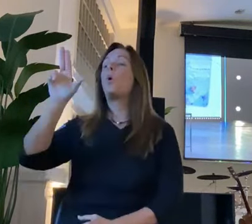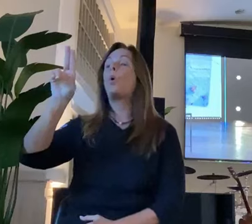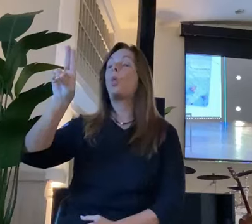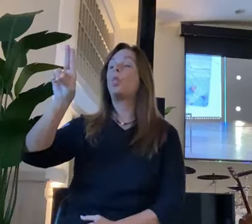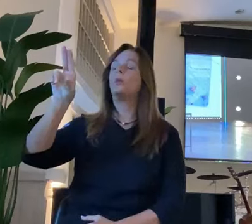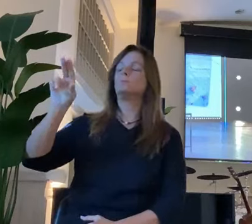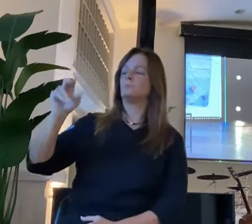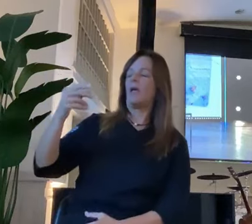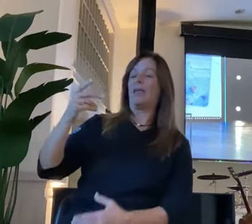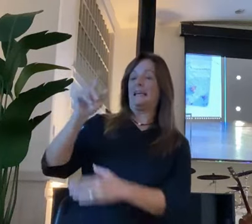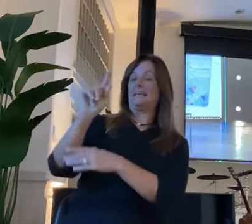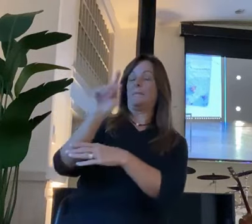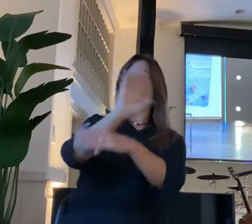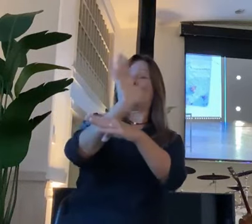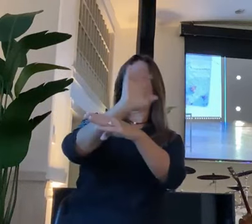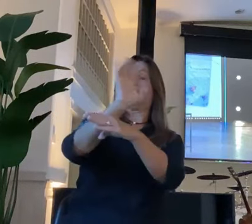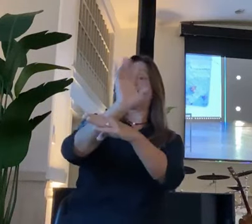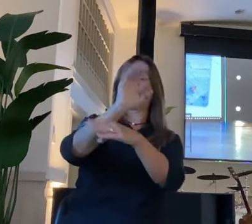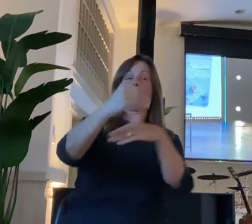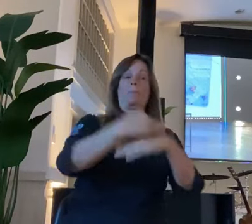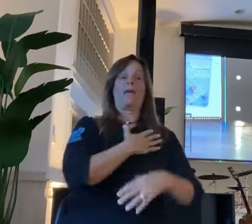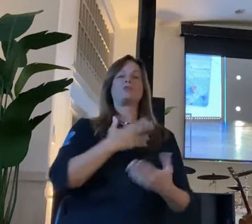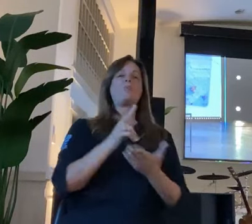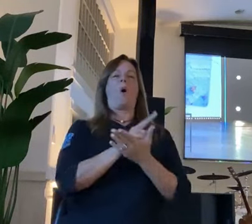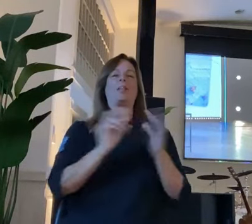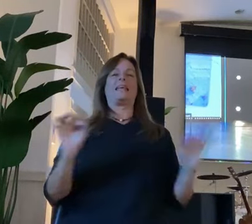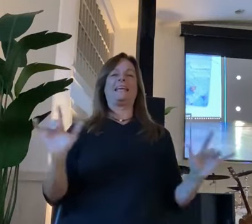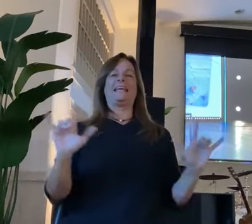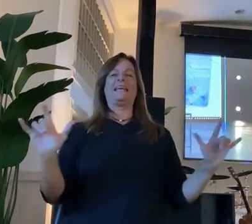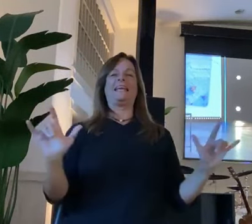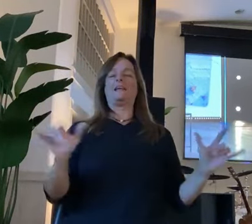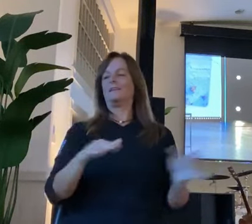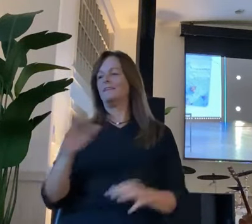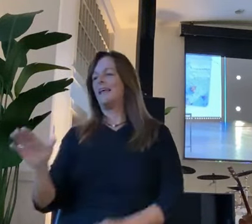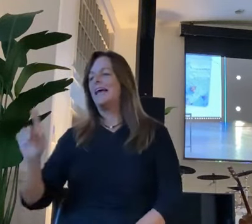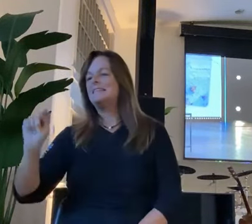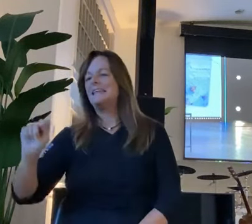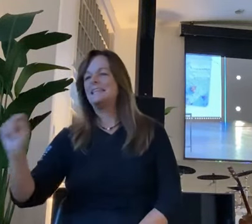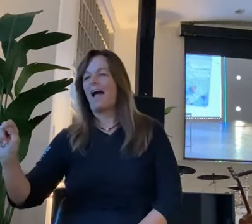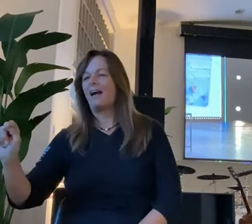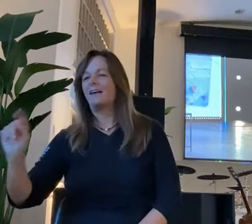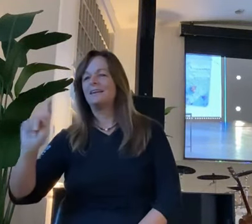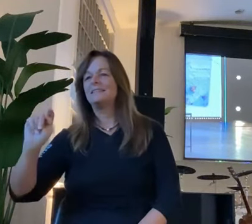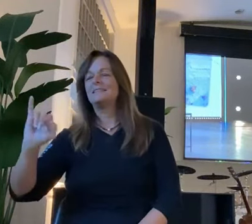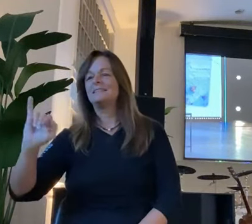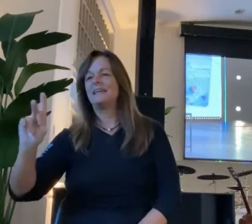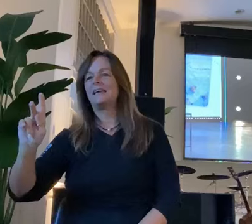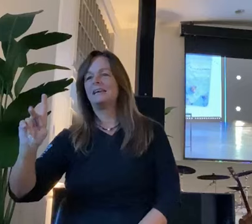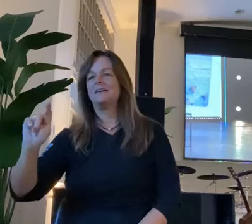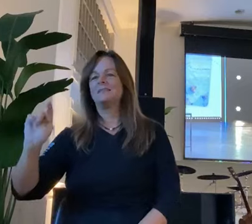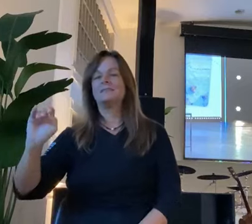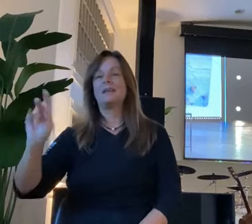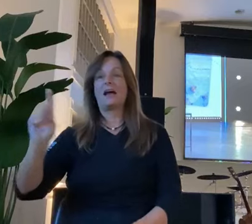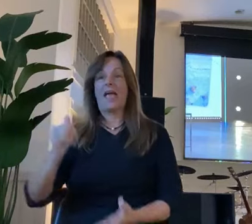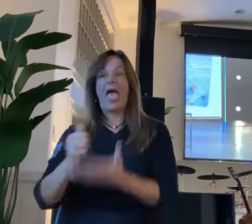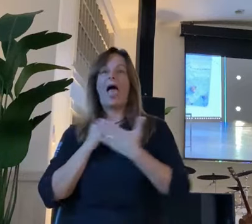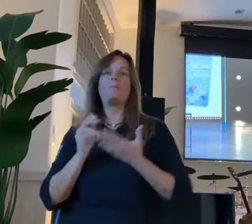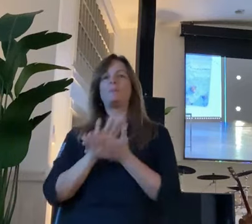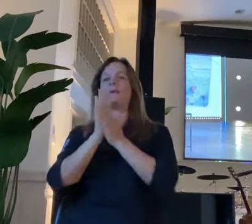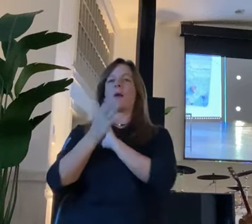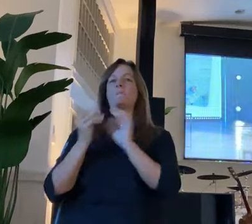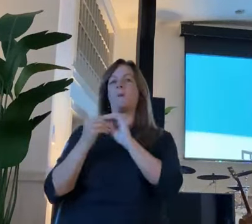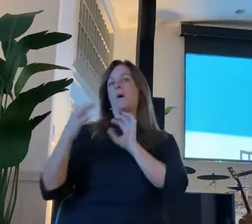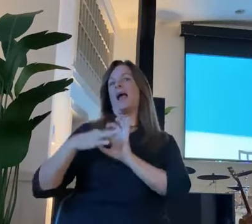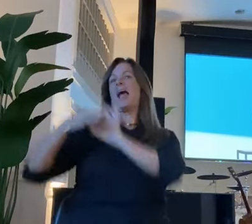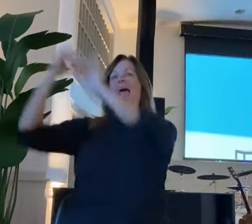TikTok is not going to make you whatever. Not going to make you holy. But there are things you can do that will actually get in step with the Spirit of God that will